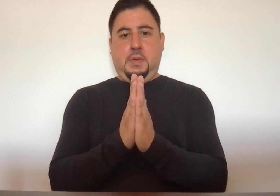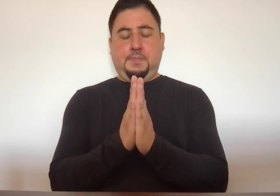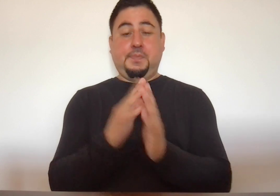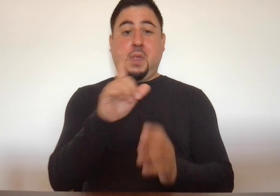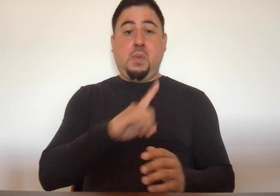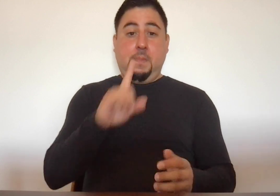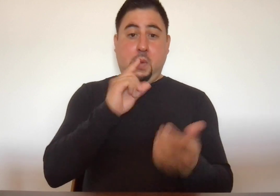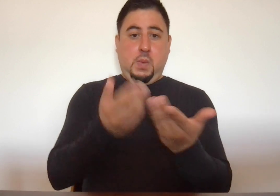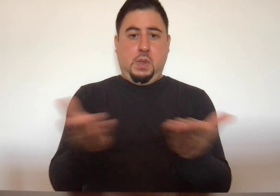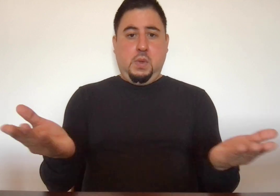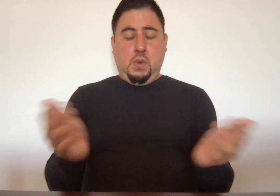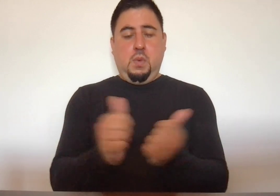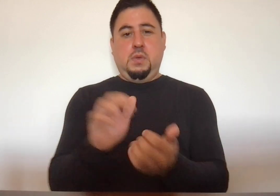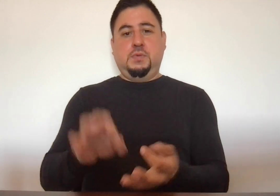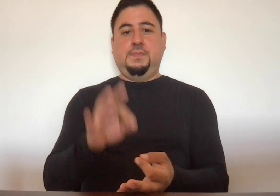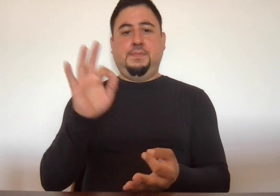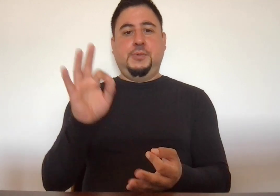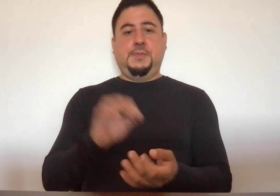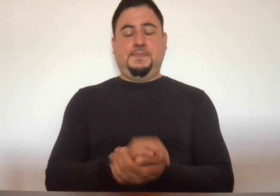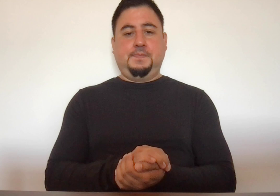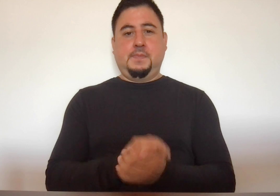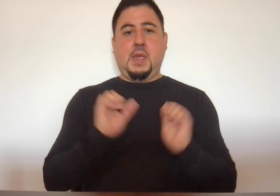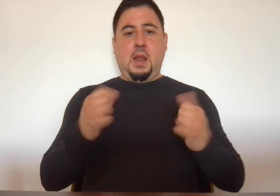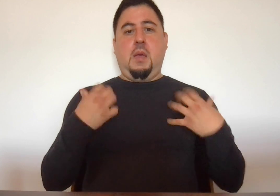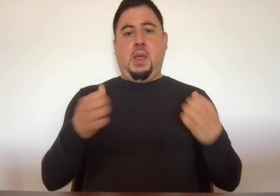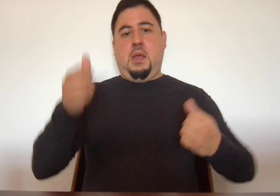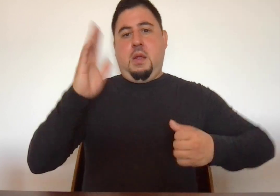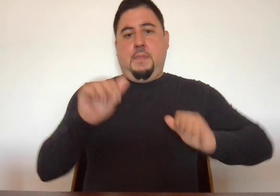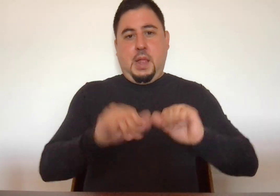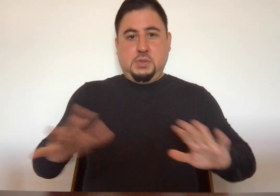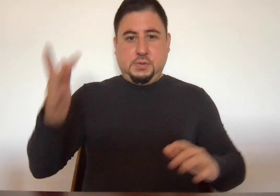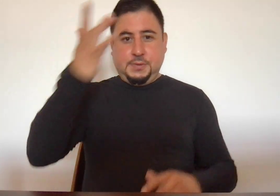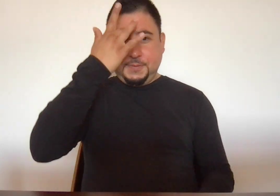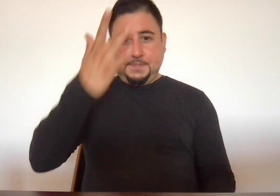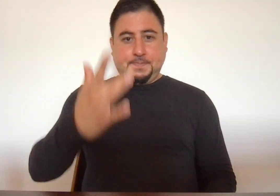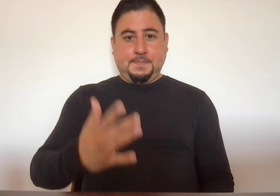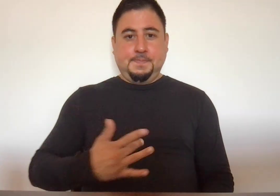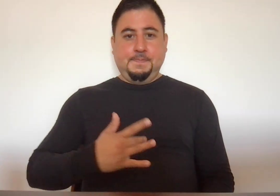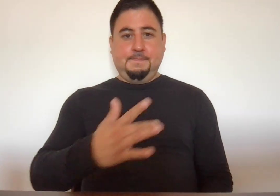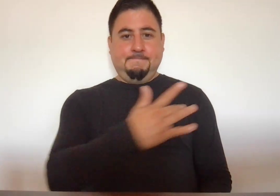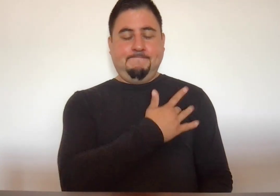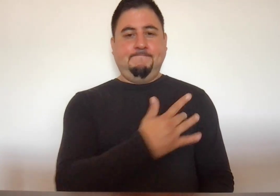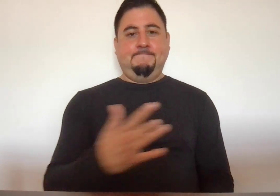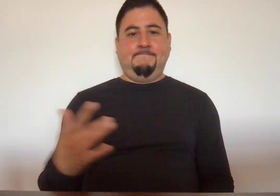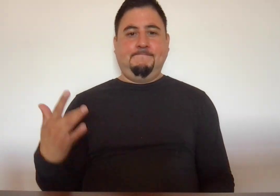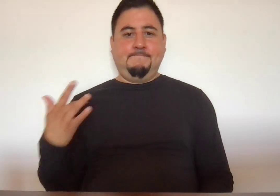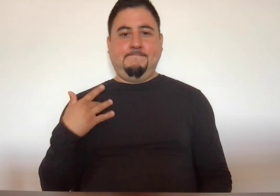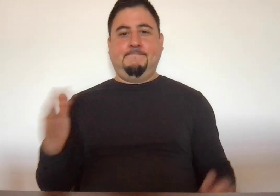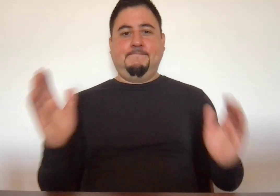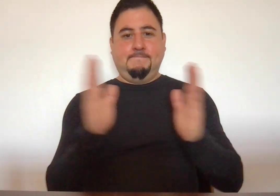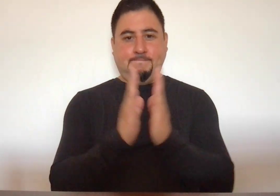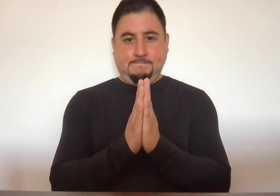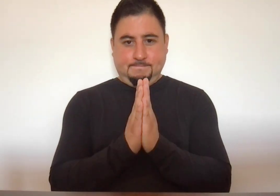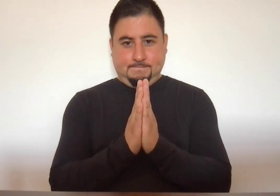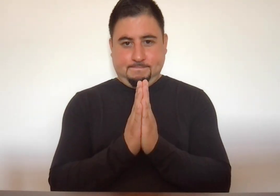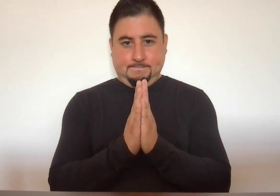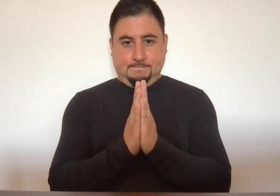be with you. And your spirit. May Almighty God bless you, the Father, the Son, and the Holy Spirit.